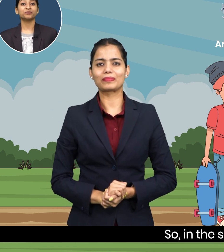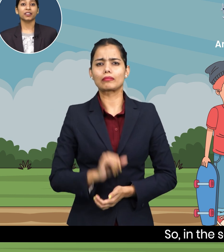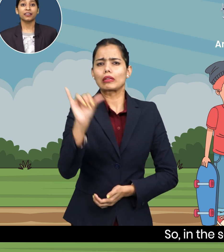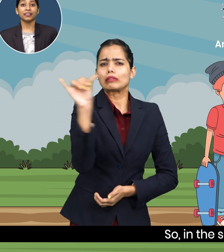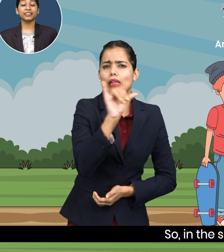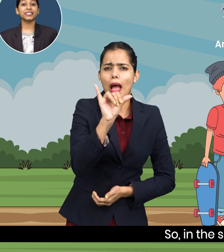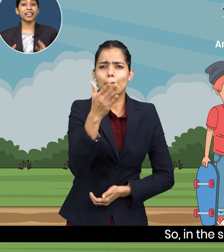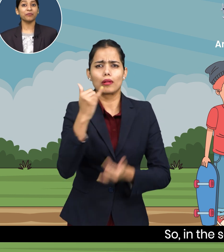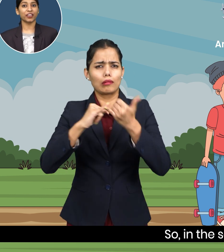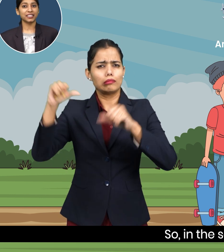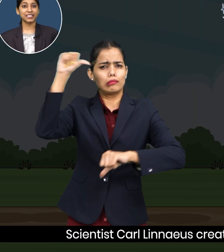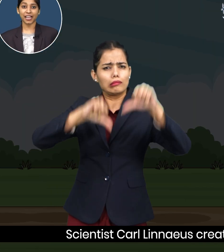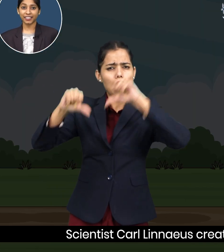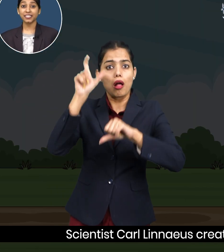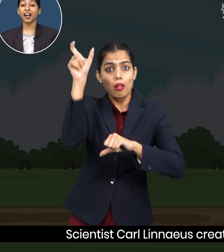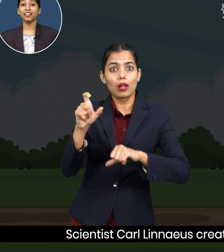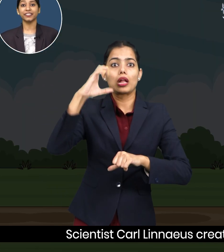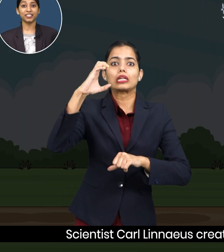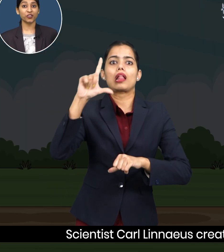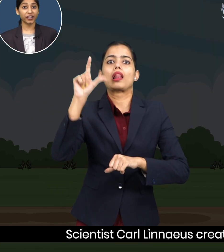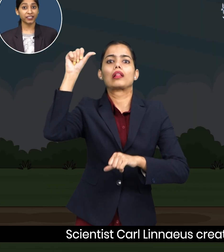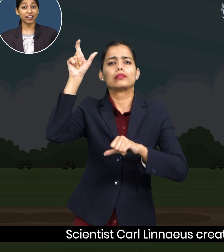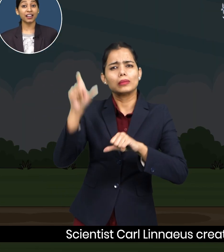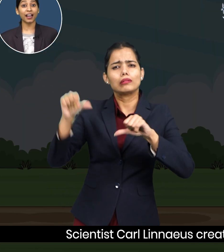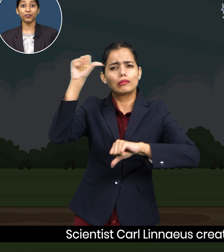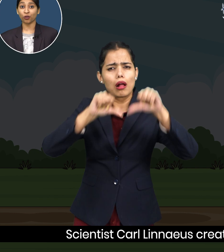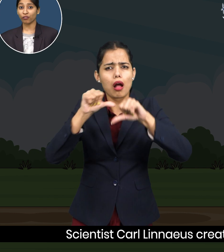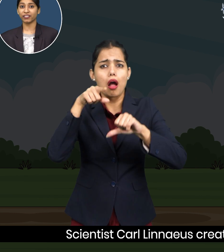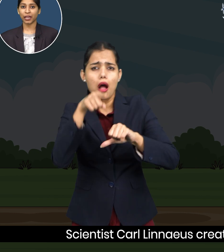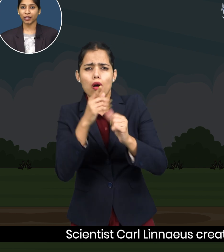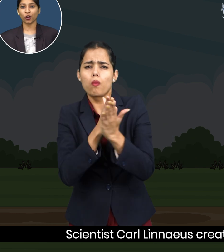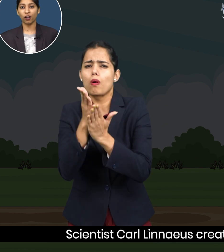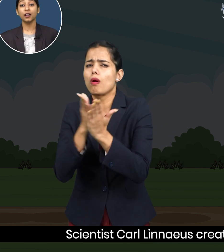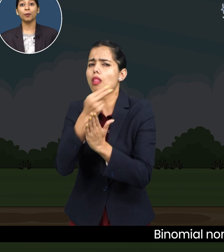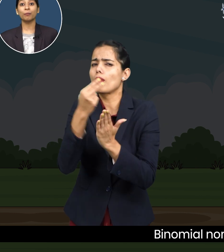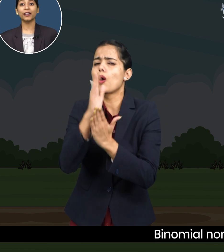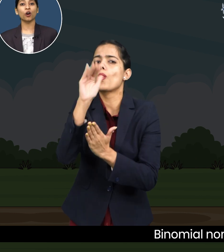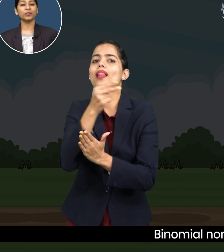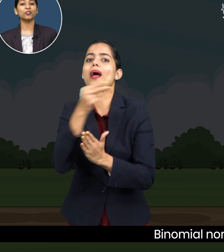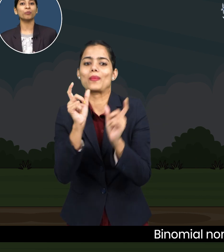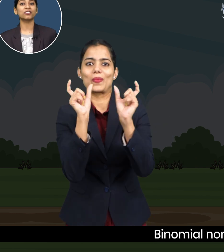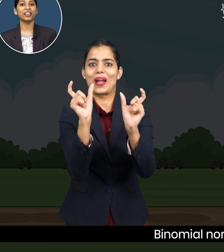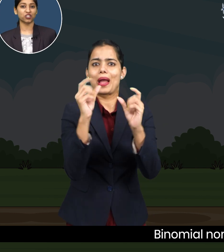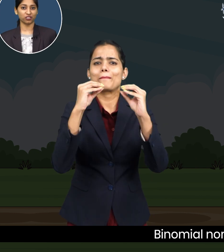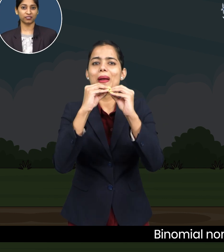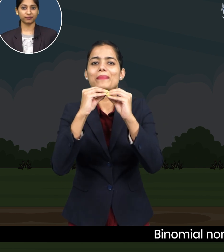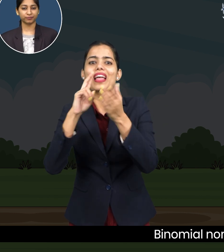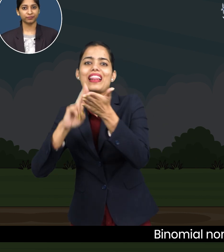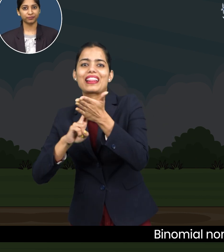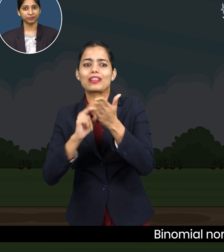So, in the same way, scientist Carl Linnaeus created a kind of naming called binomial